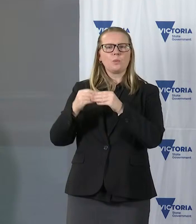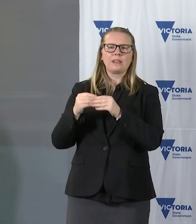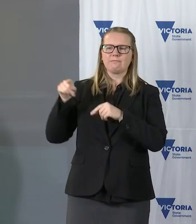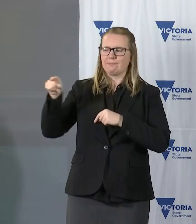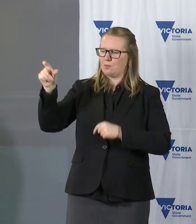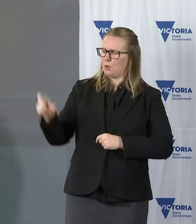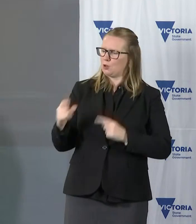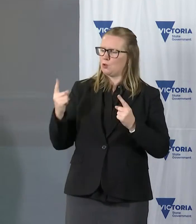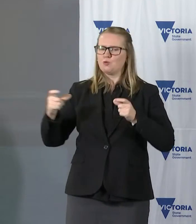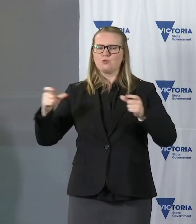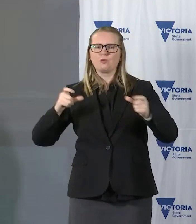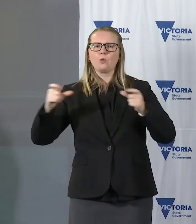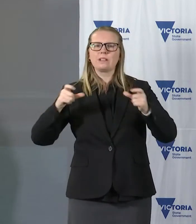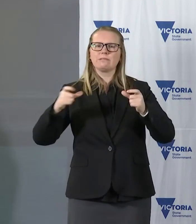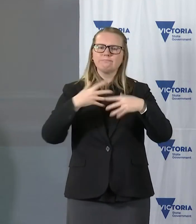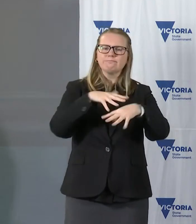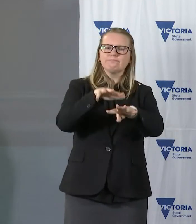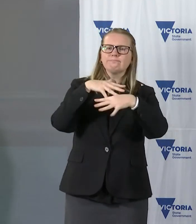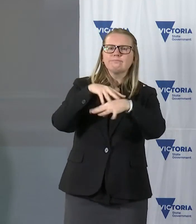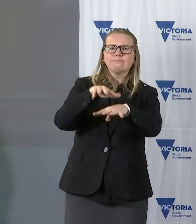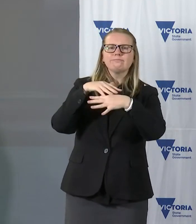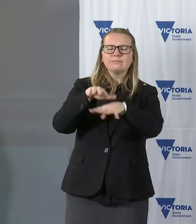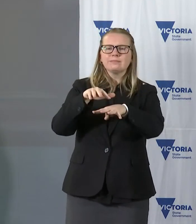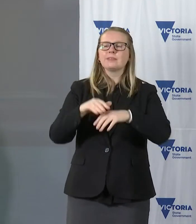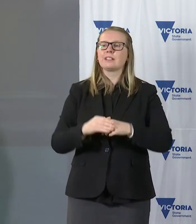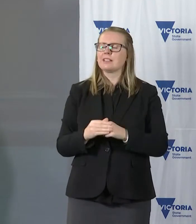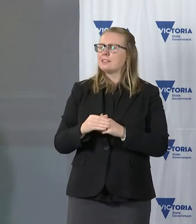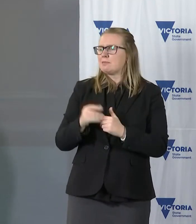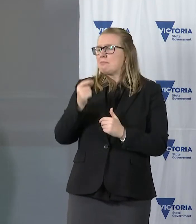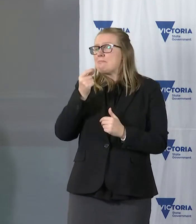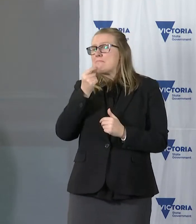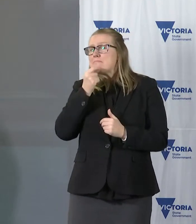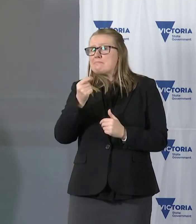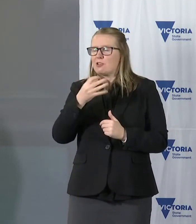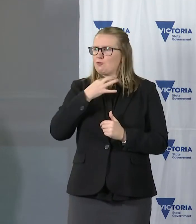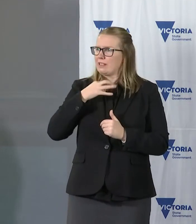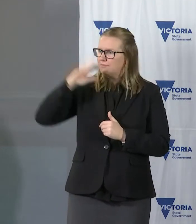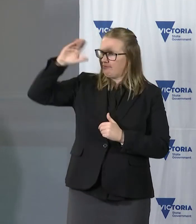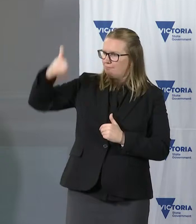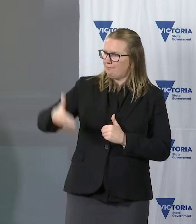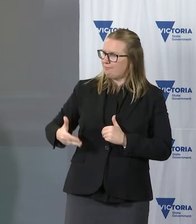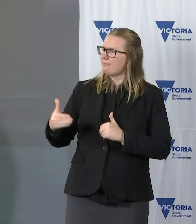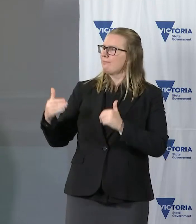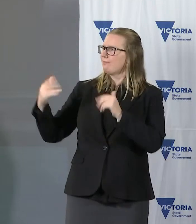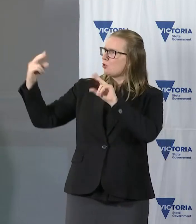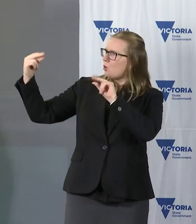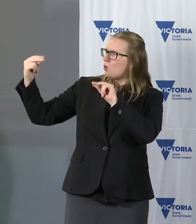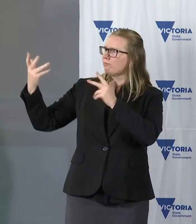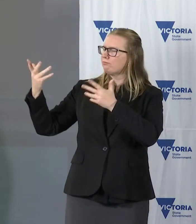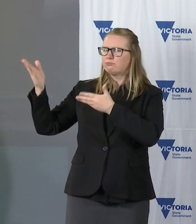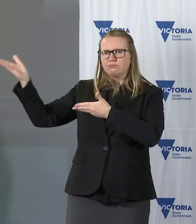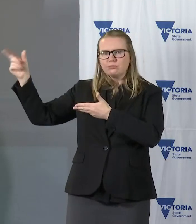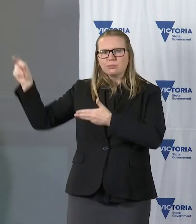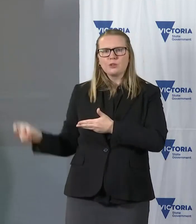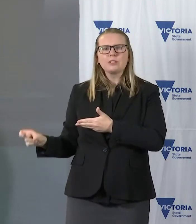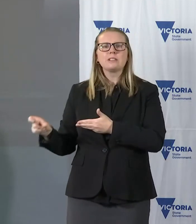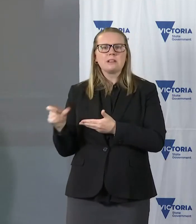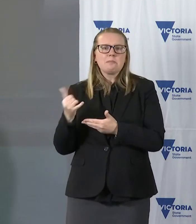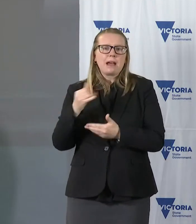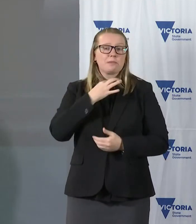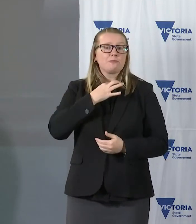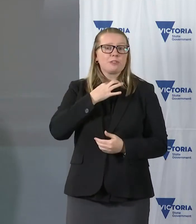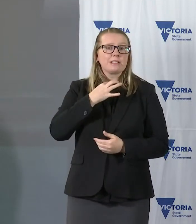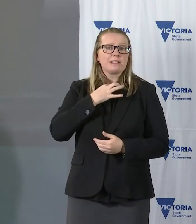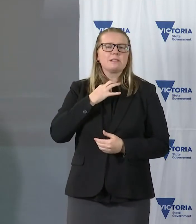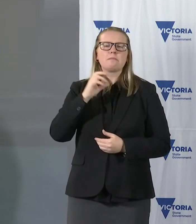that site, that might put you at a slightly greater risk. So I think it's more about where